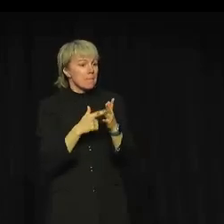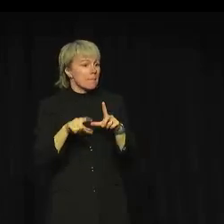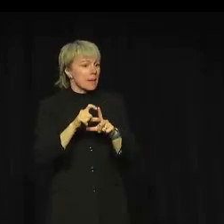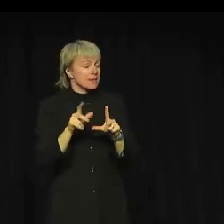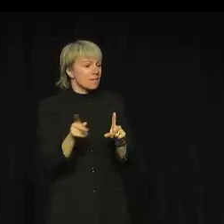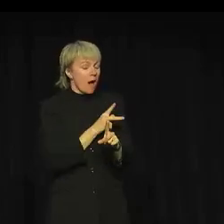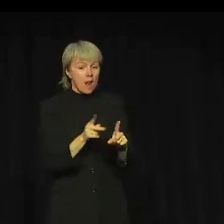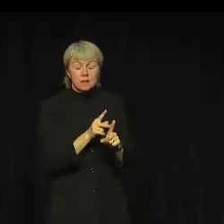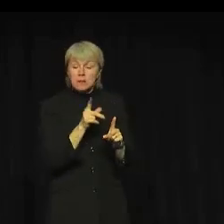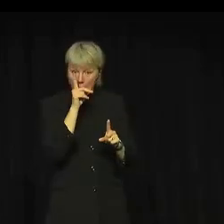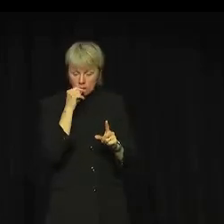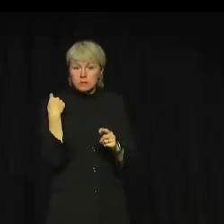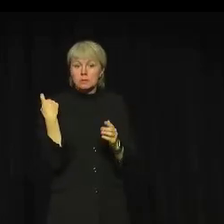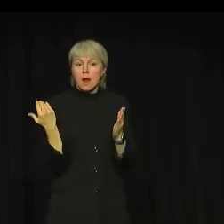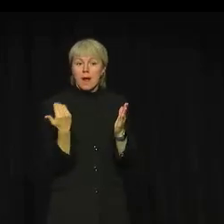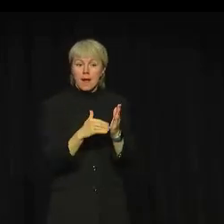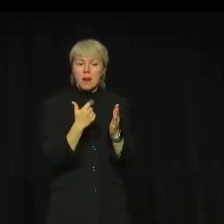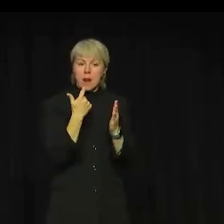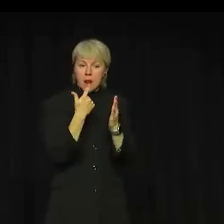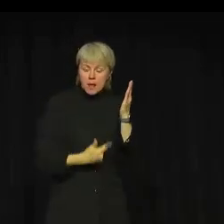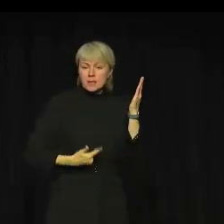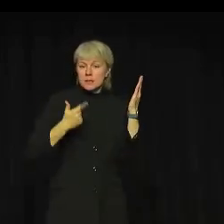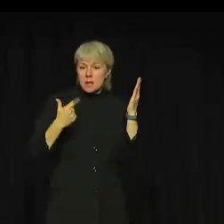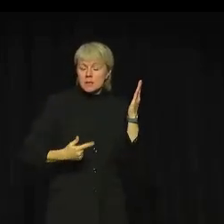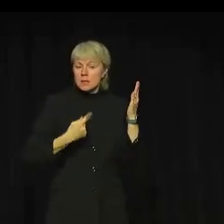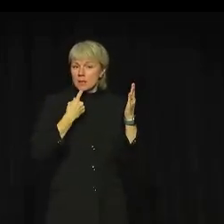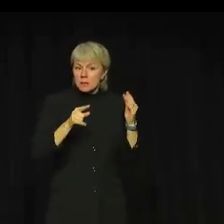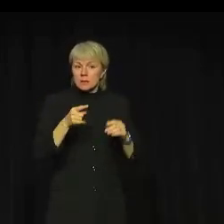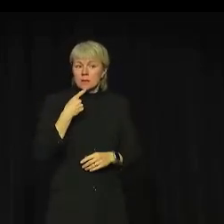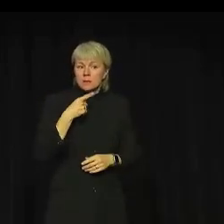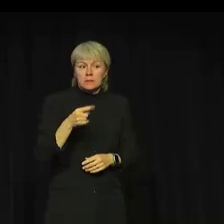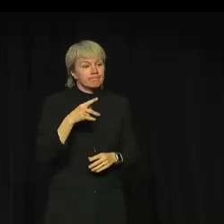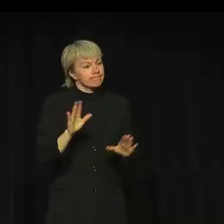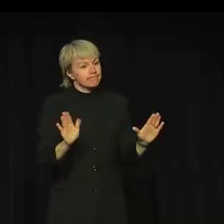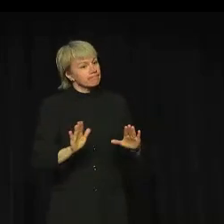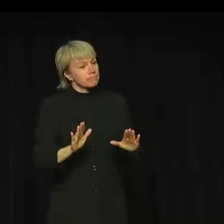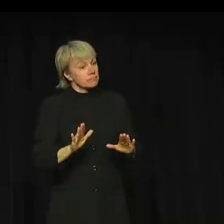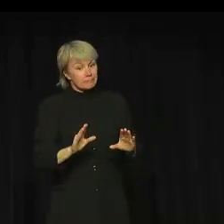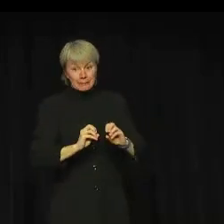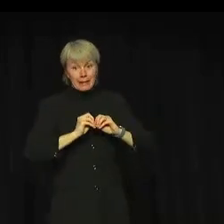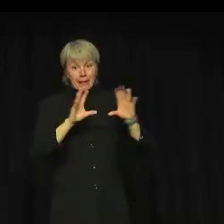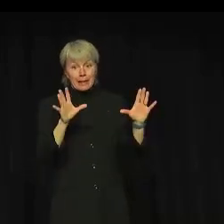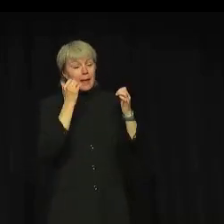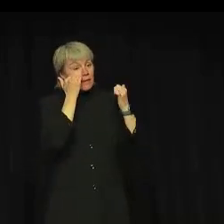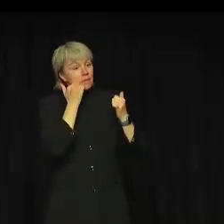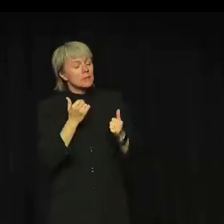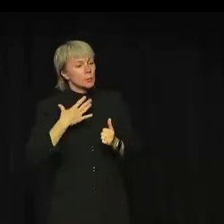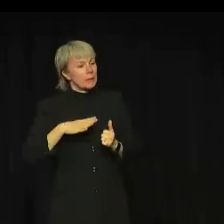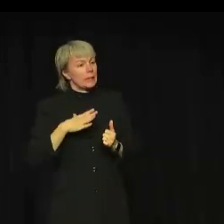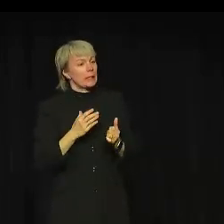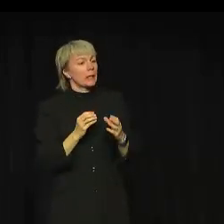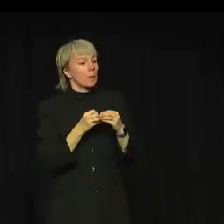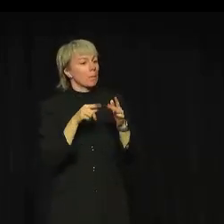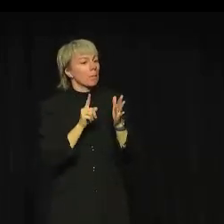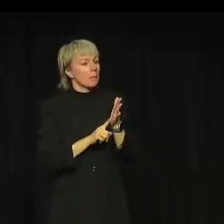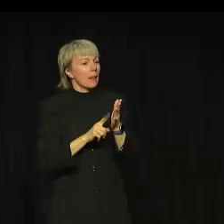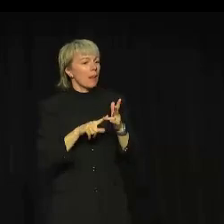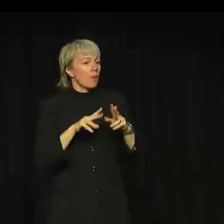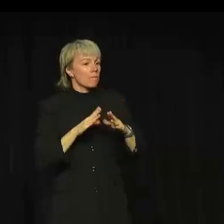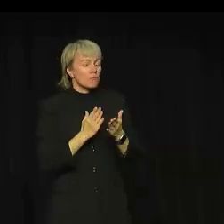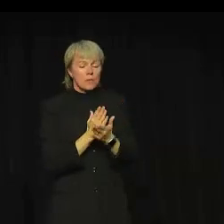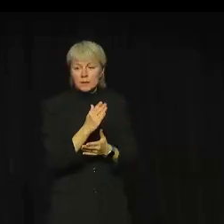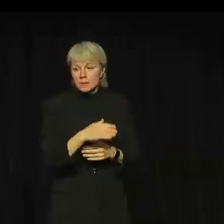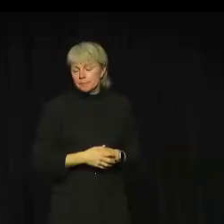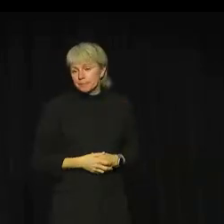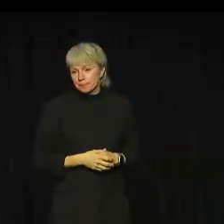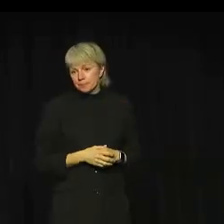and on. The evidence is clear. We need a Bill of Rights. I'm proud, just like those members of,